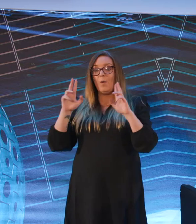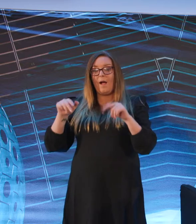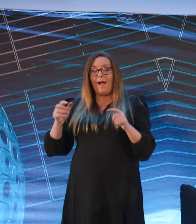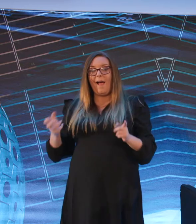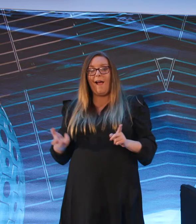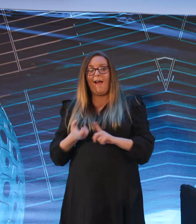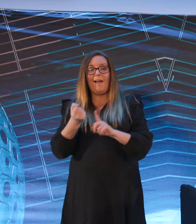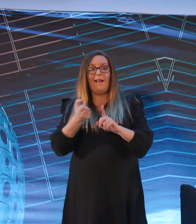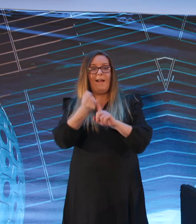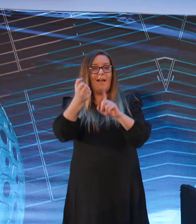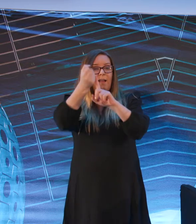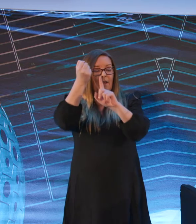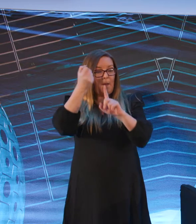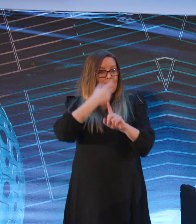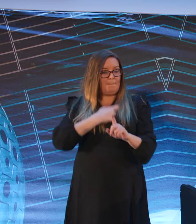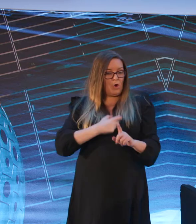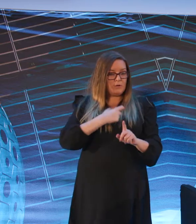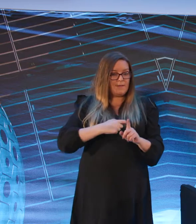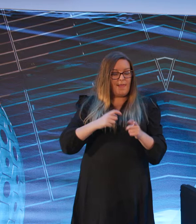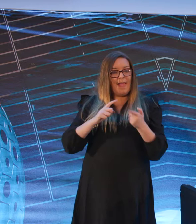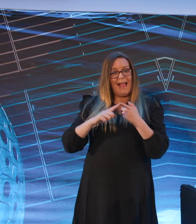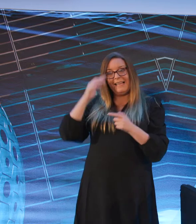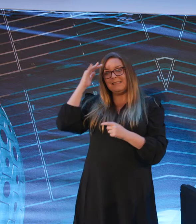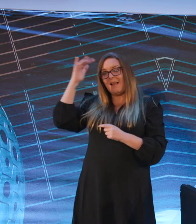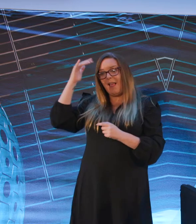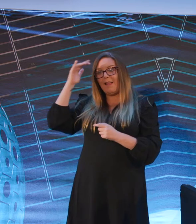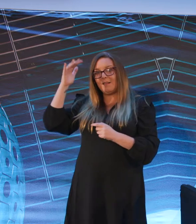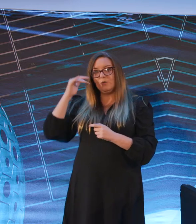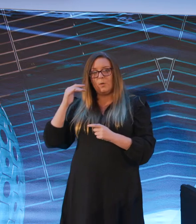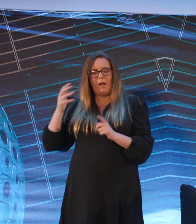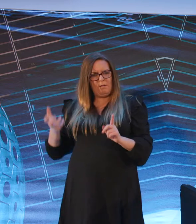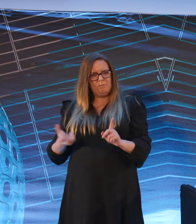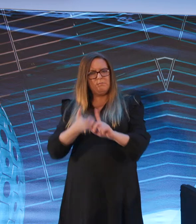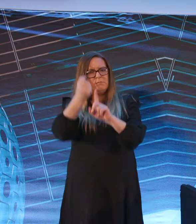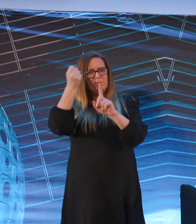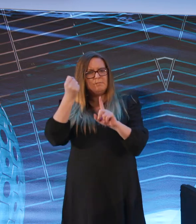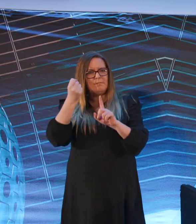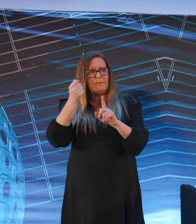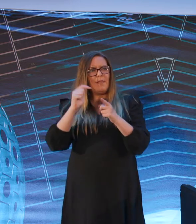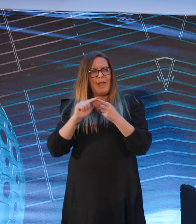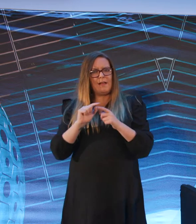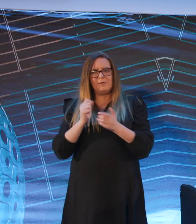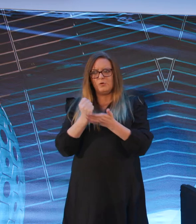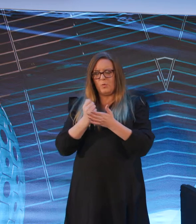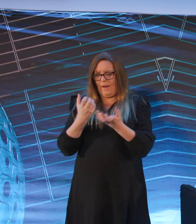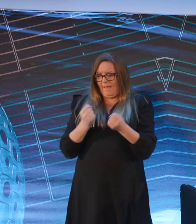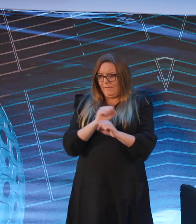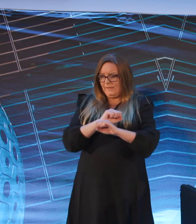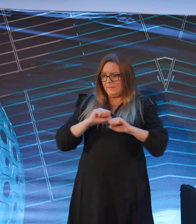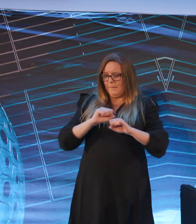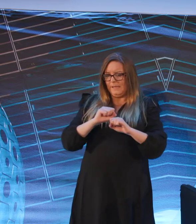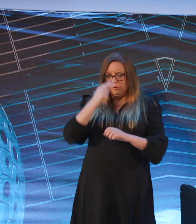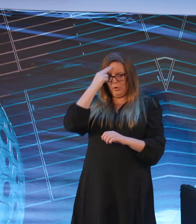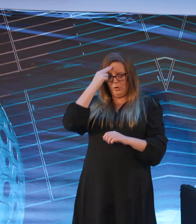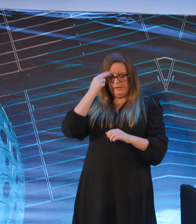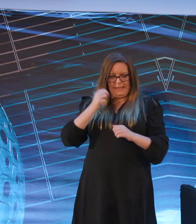and intellectually, and which students have a space to understand themselves as